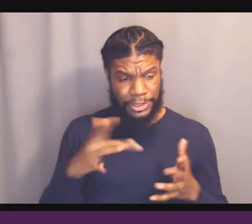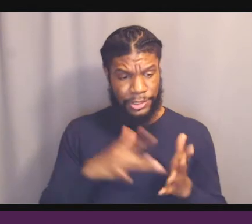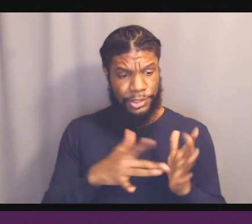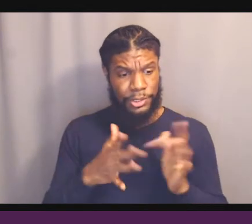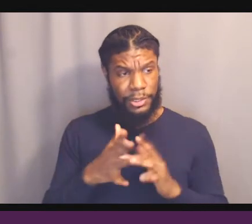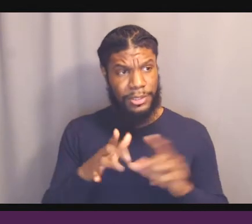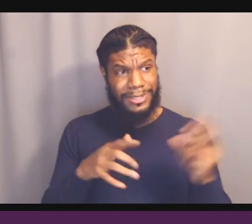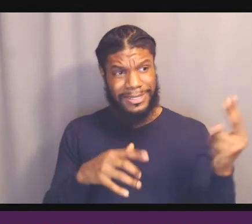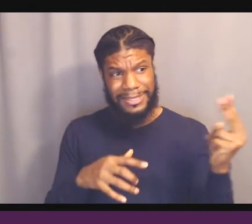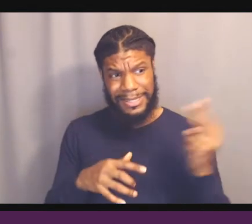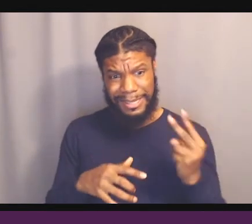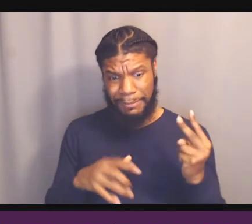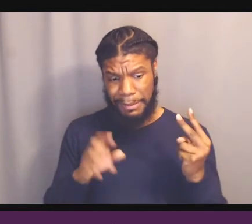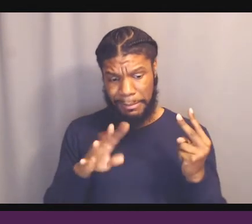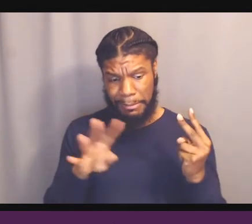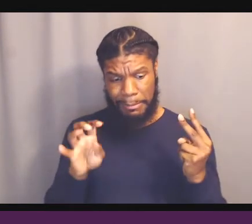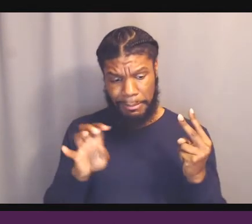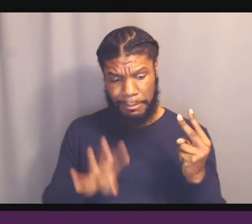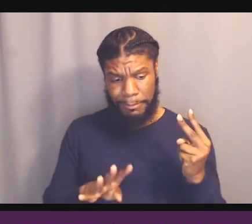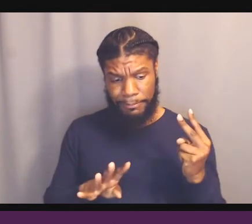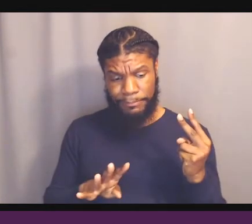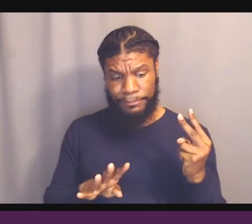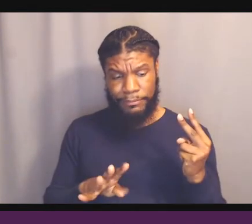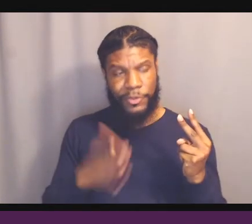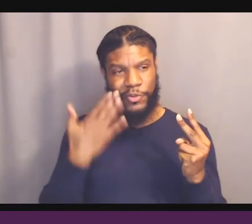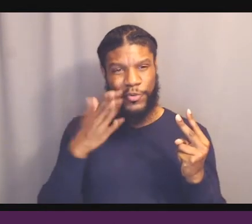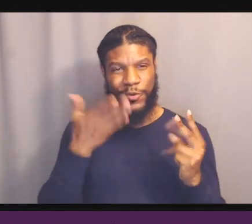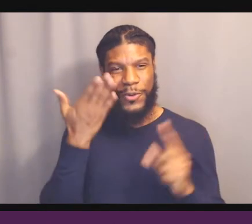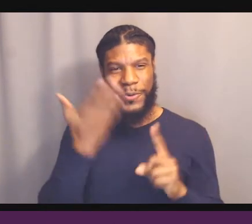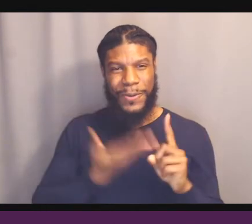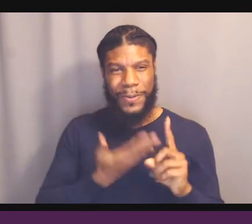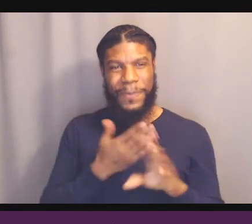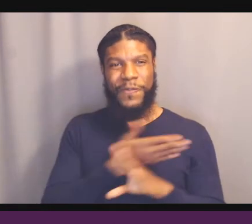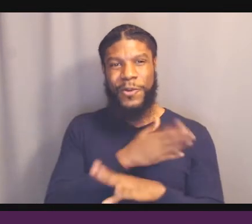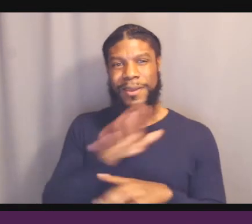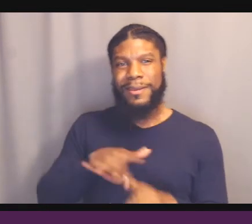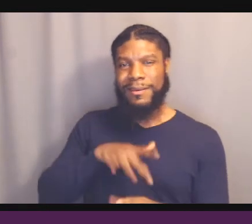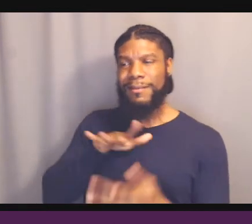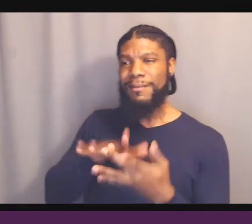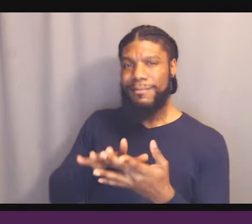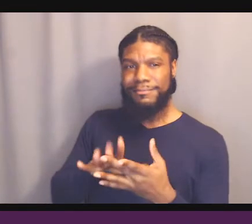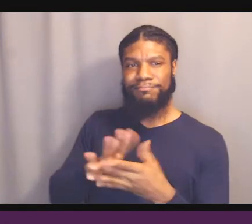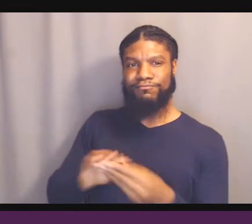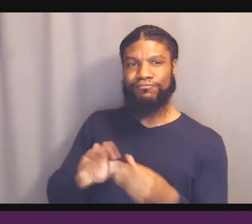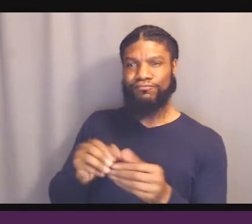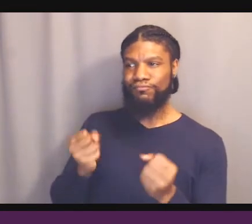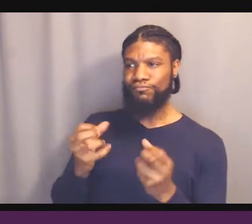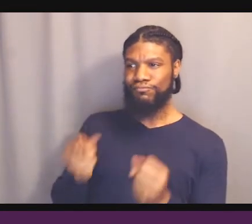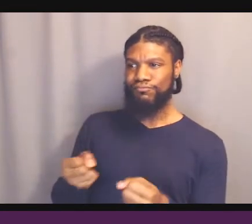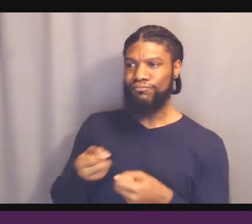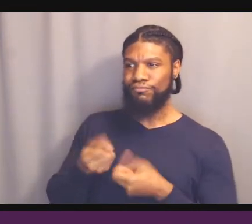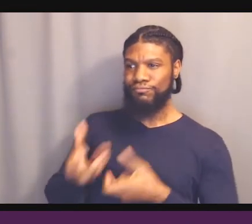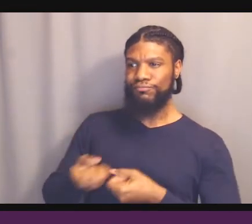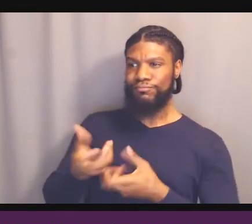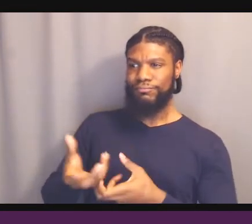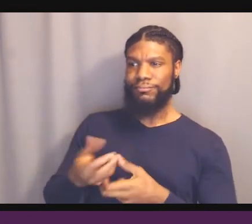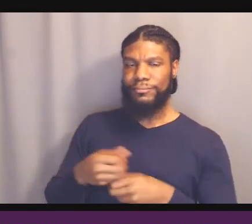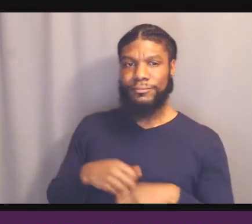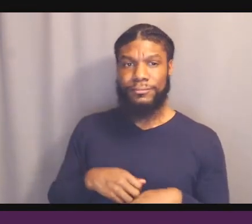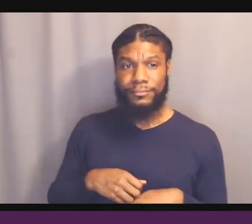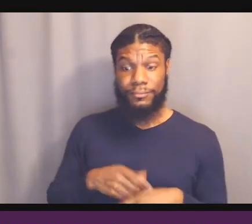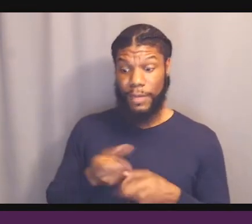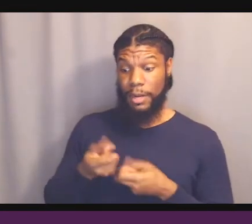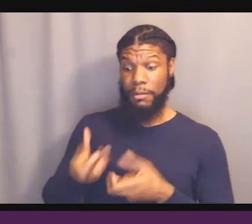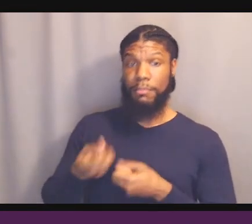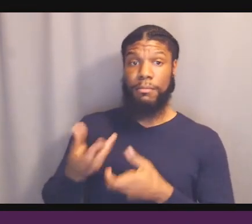you before he speaks to you. You don't know the Jesus that not only talks to you, but touches you.